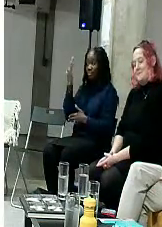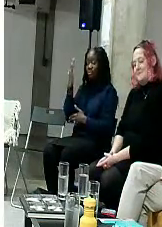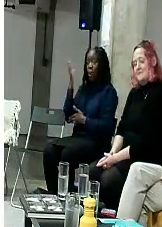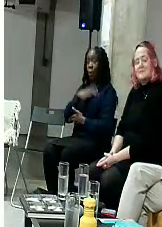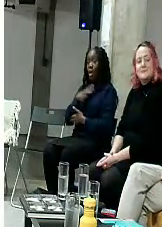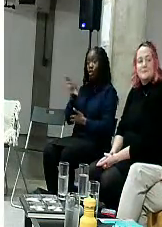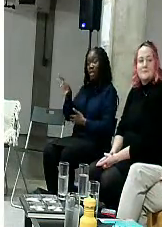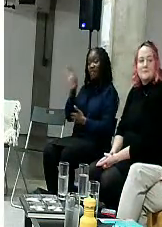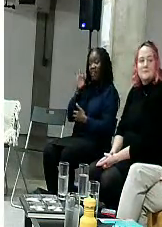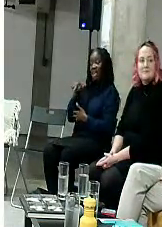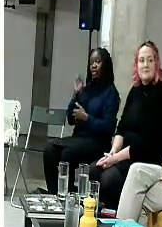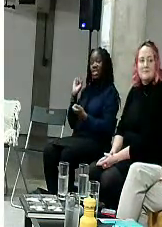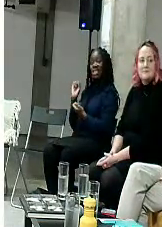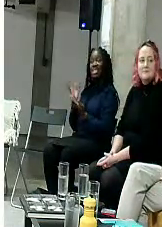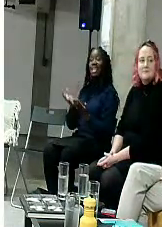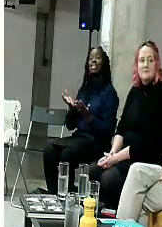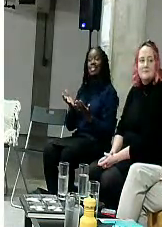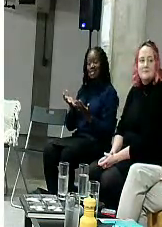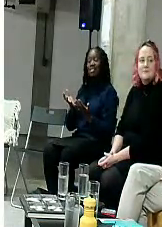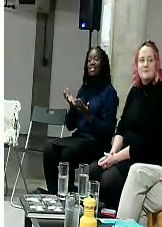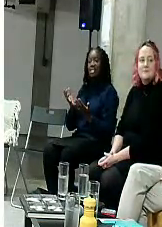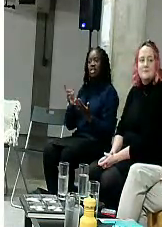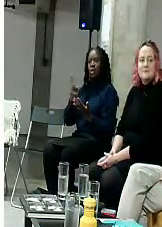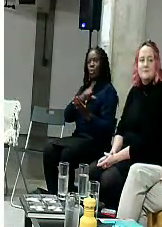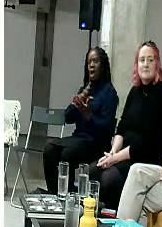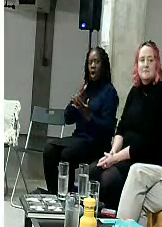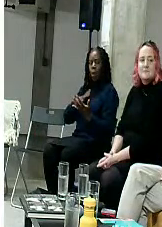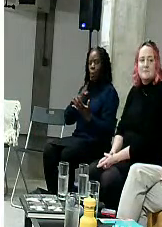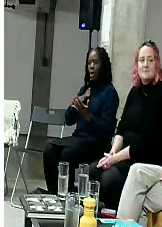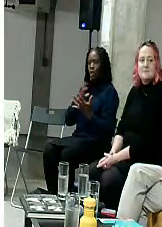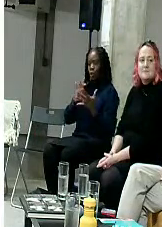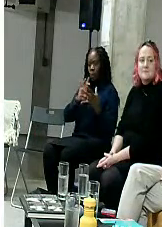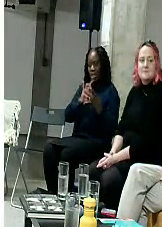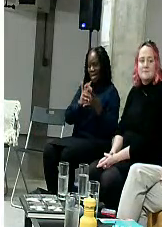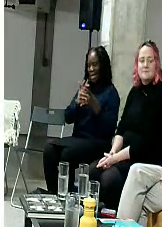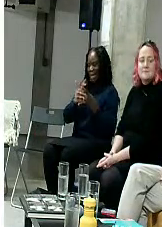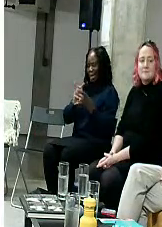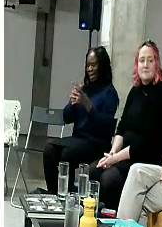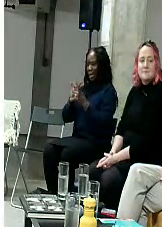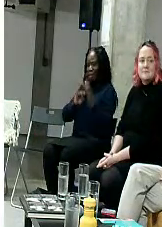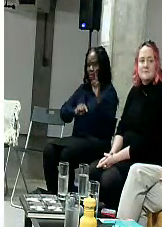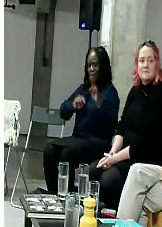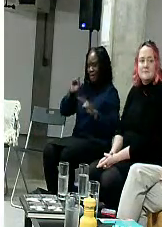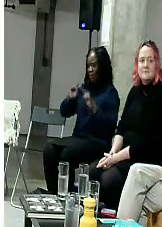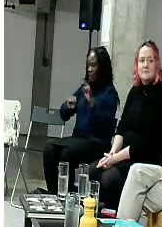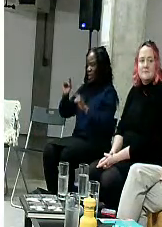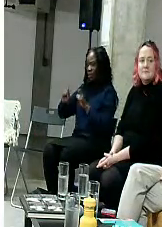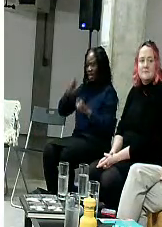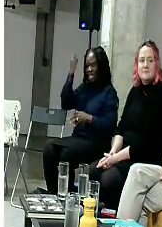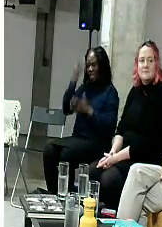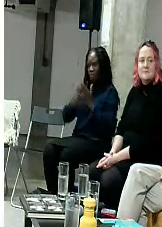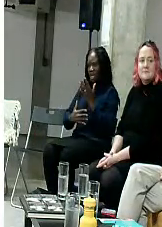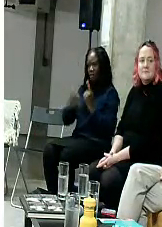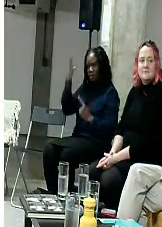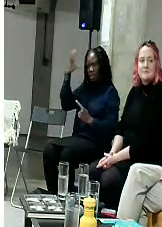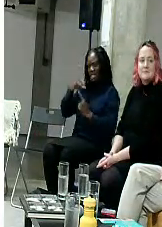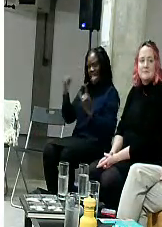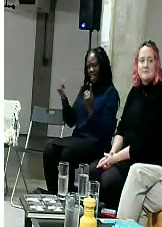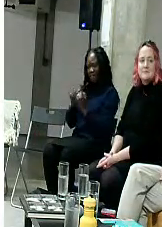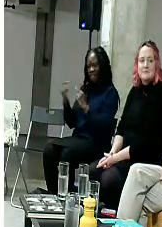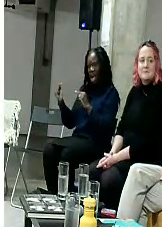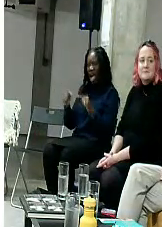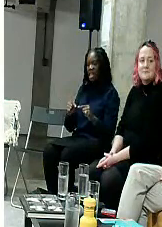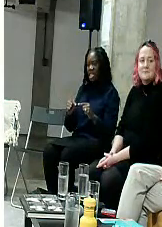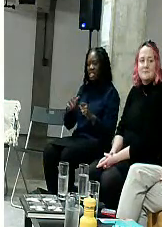So we wanted to make links across different experiences of state violence, so